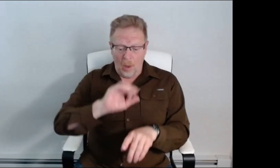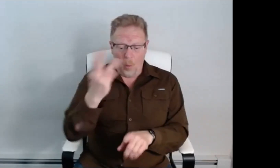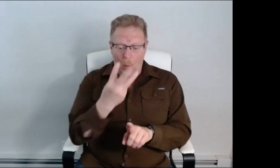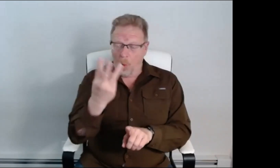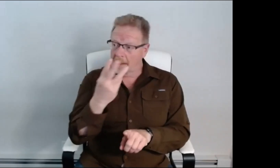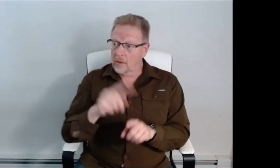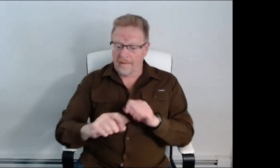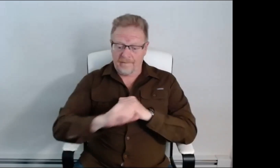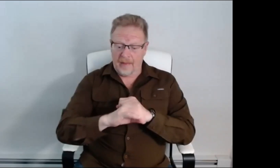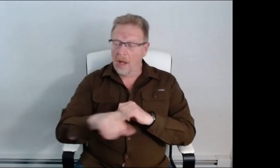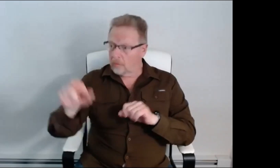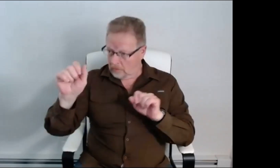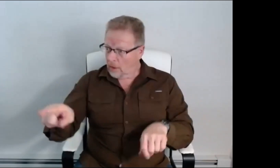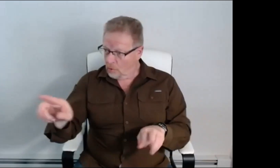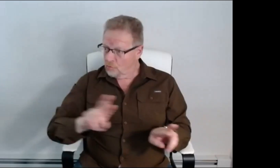flyer as well for next Wednesday?